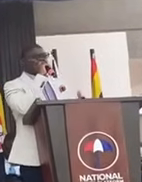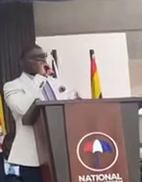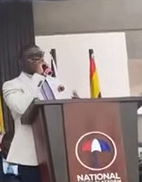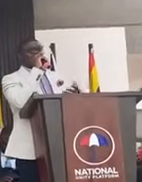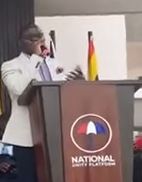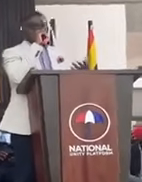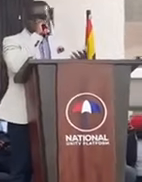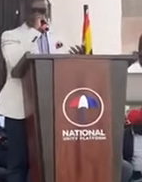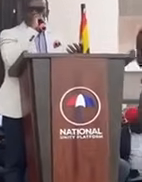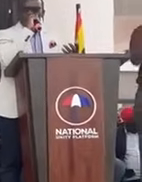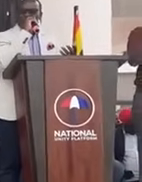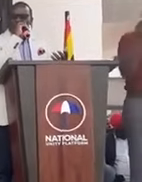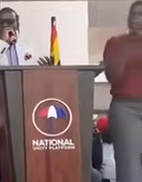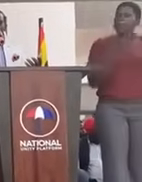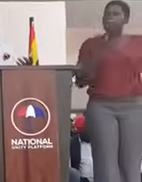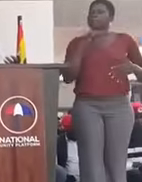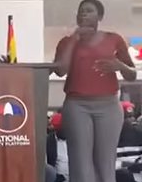were words derived from envy.